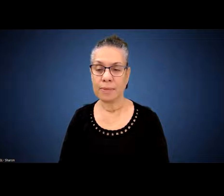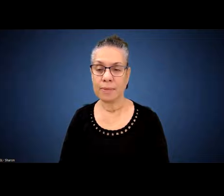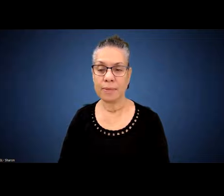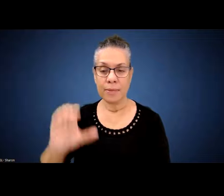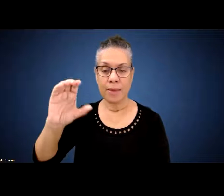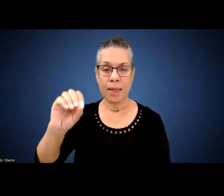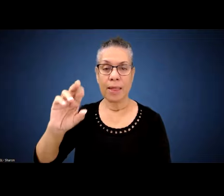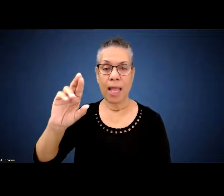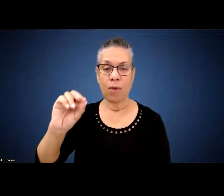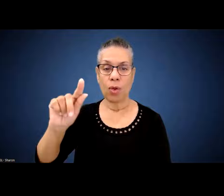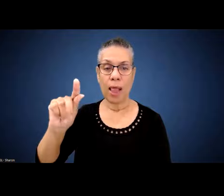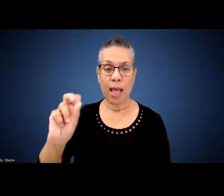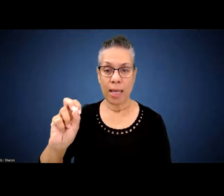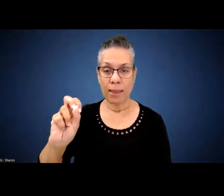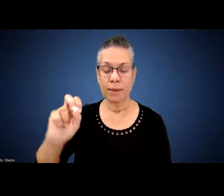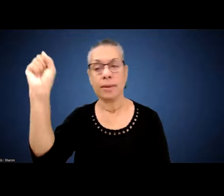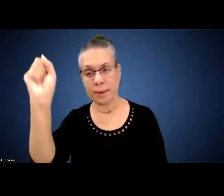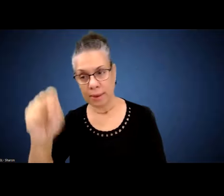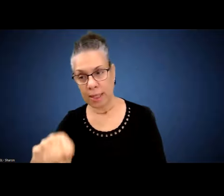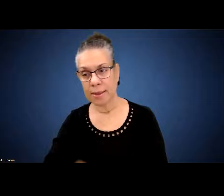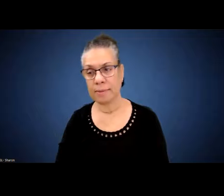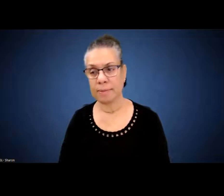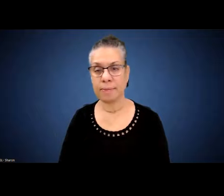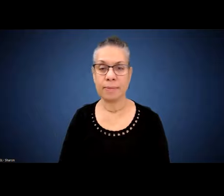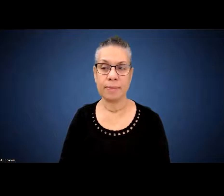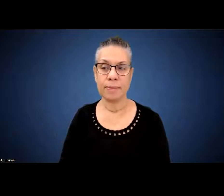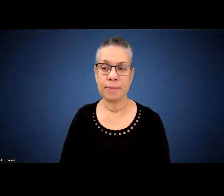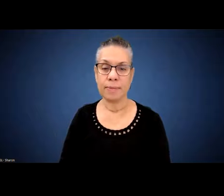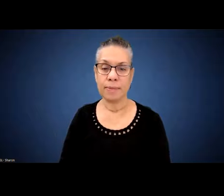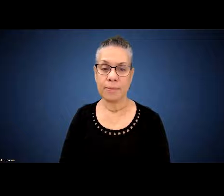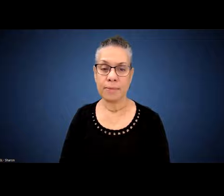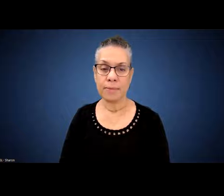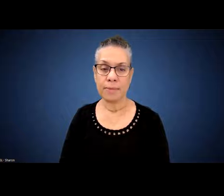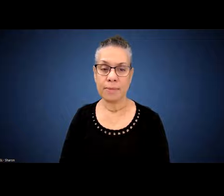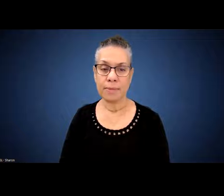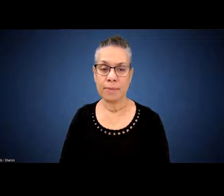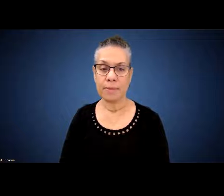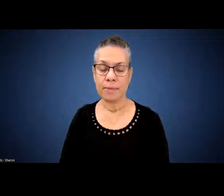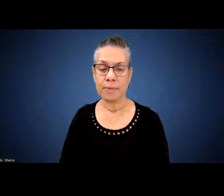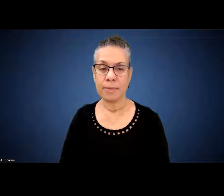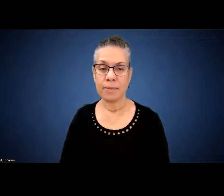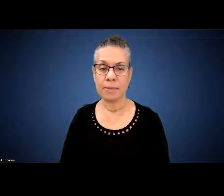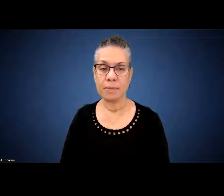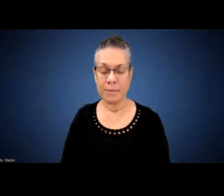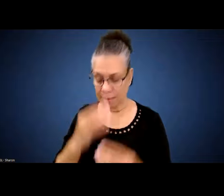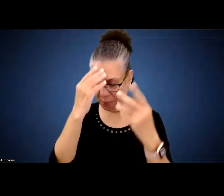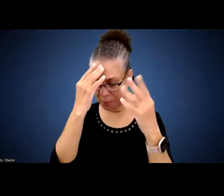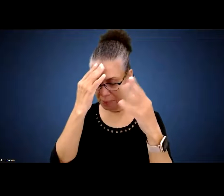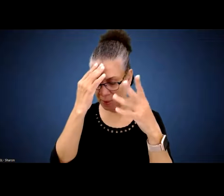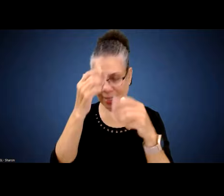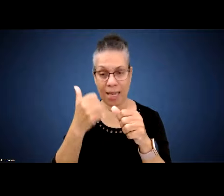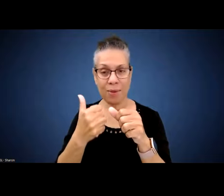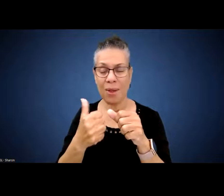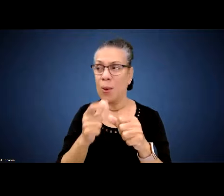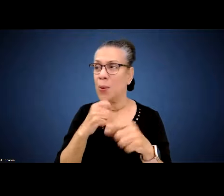Caroline Hahn. Yes. Thanks, Caroline. Okay, and it's been so long, I can't remember who made the